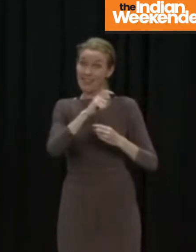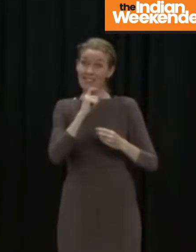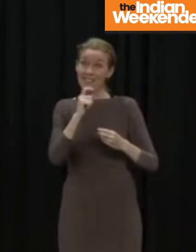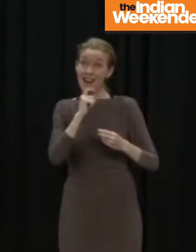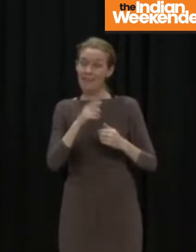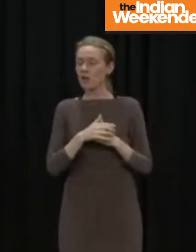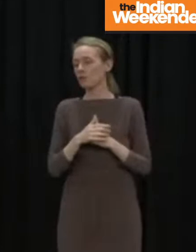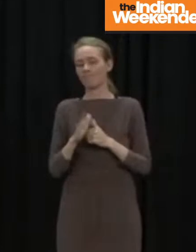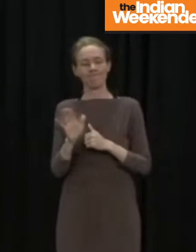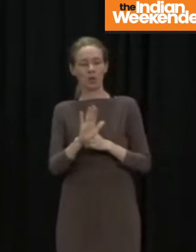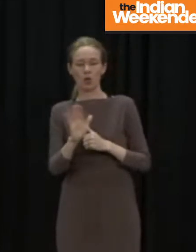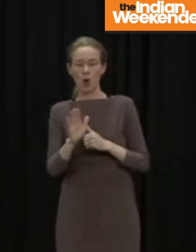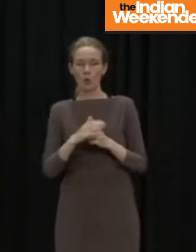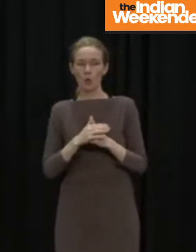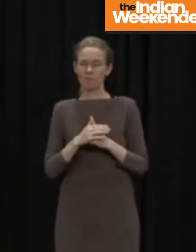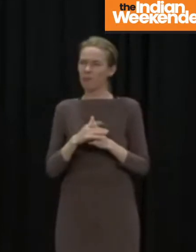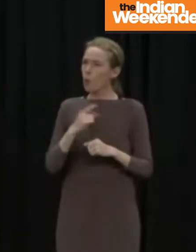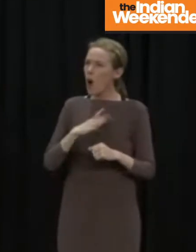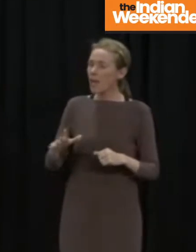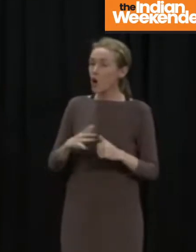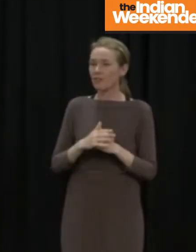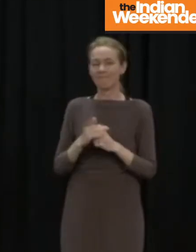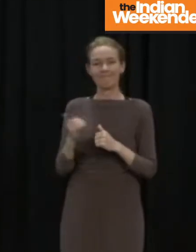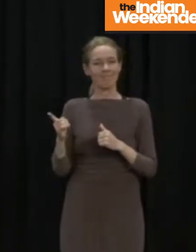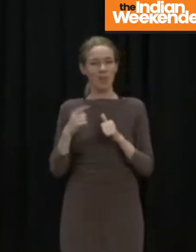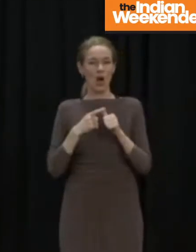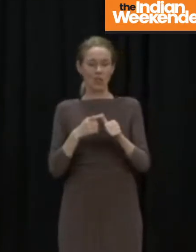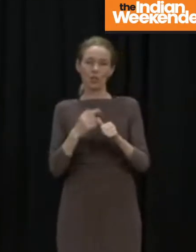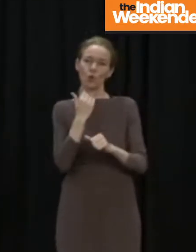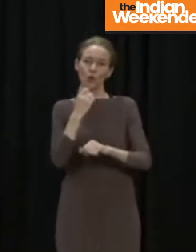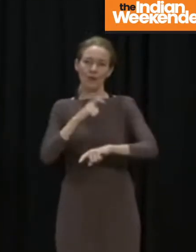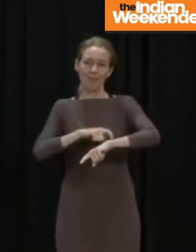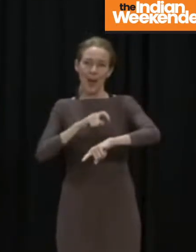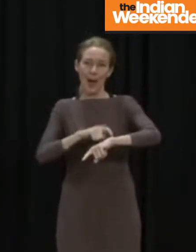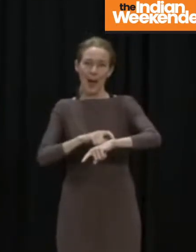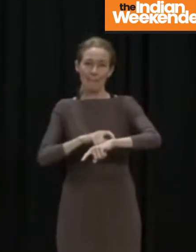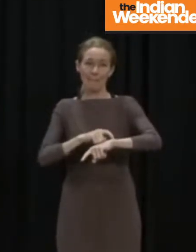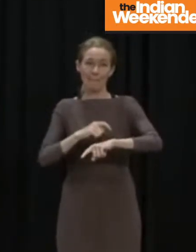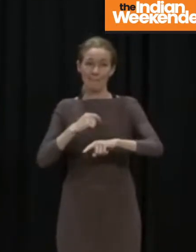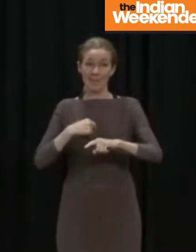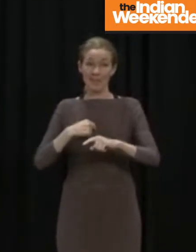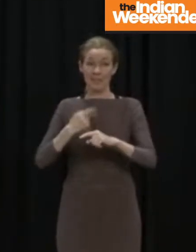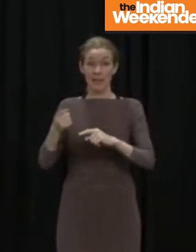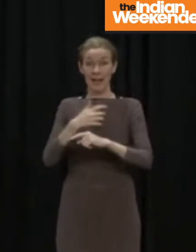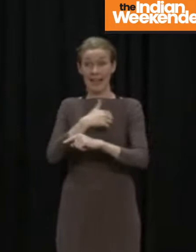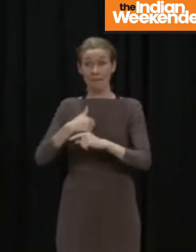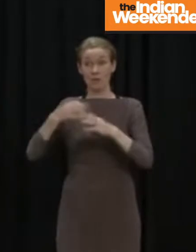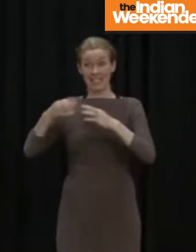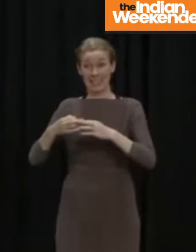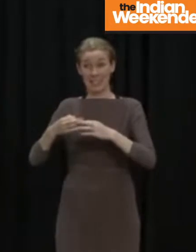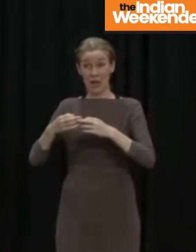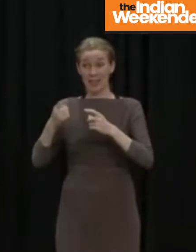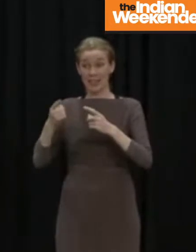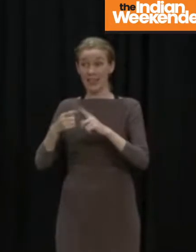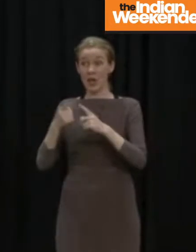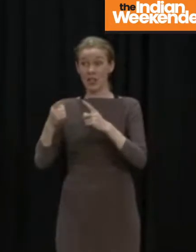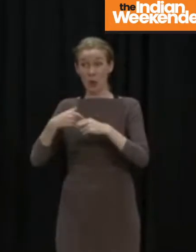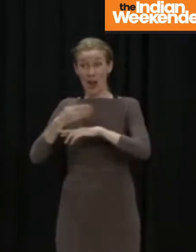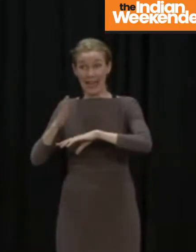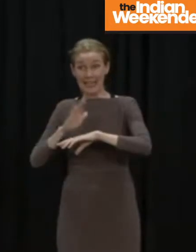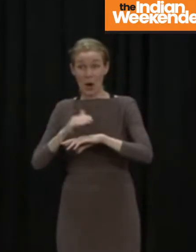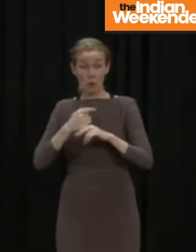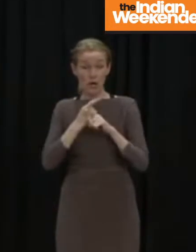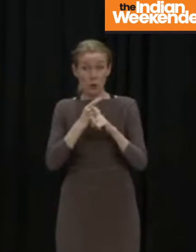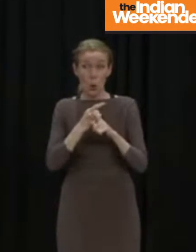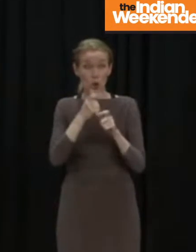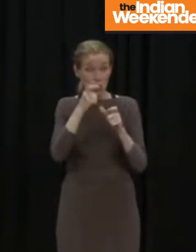not? Look, there's not necessarily time to consult everybody that's affected by every alert level decision that the government takes. We'll come over here and I'll just look along the